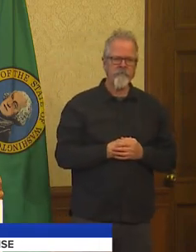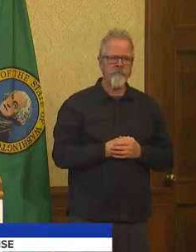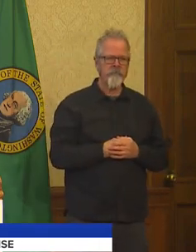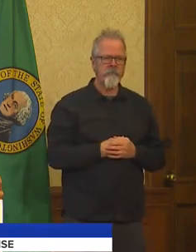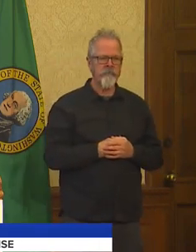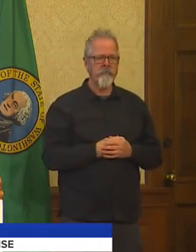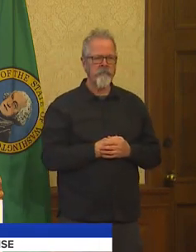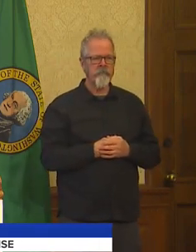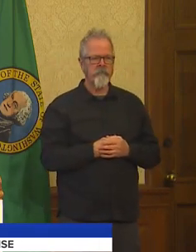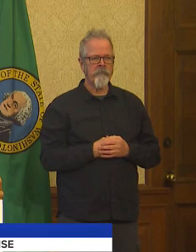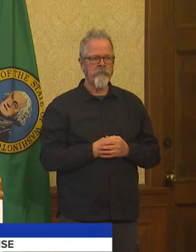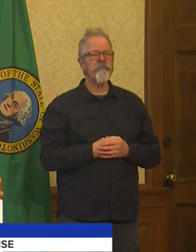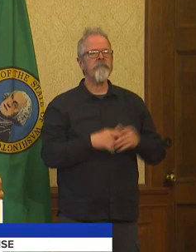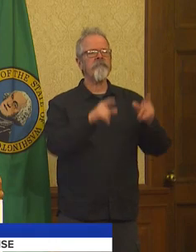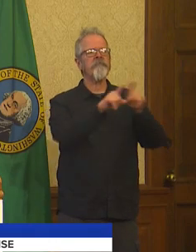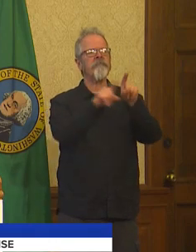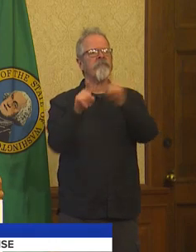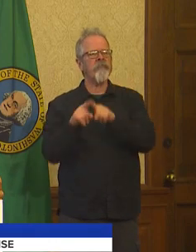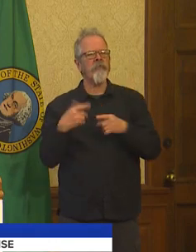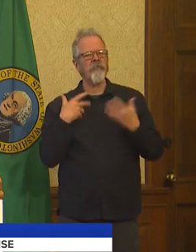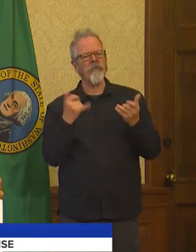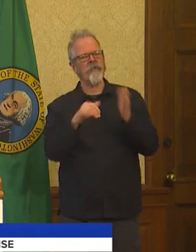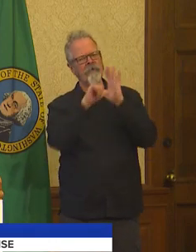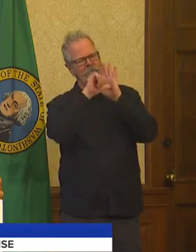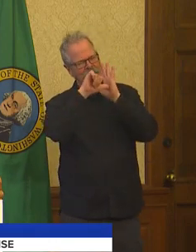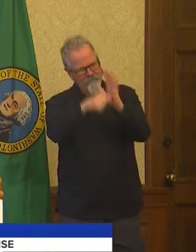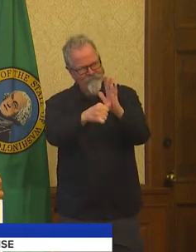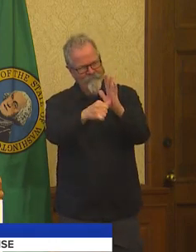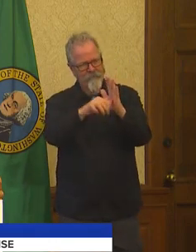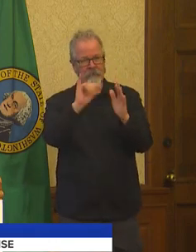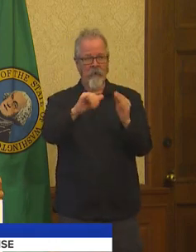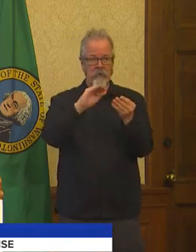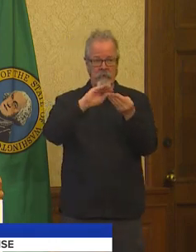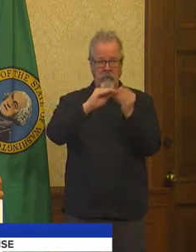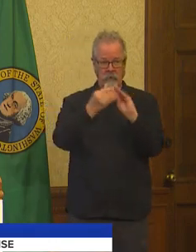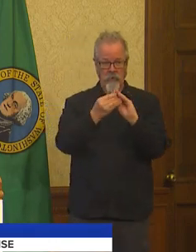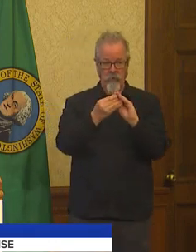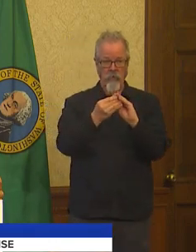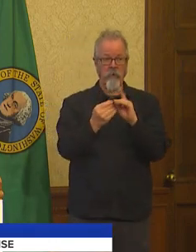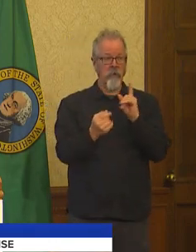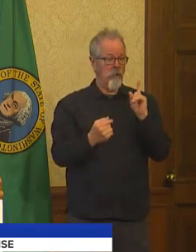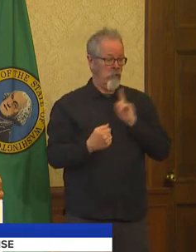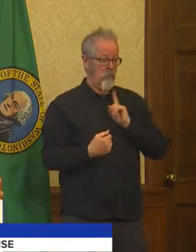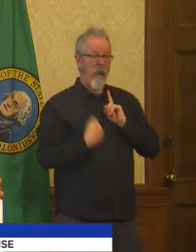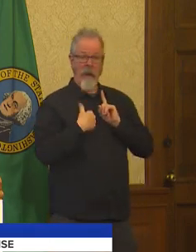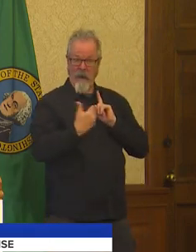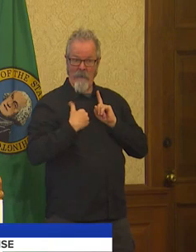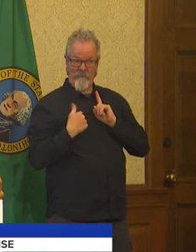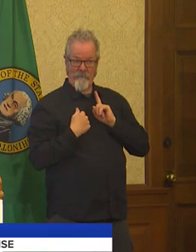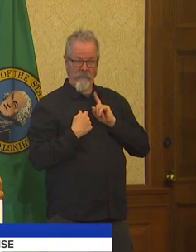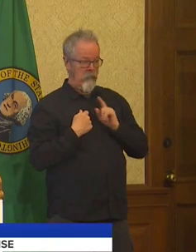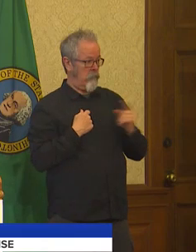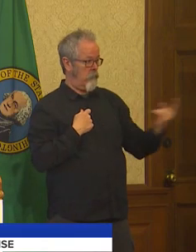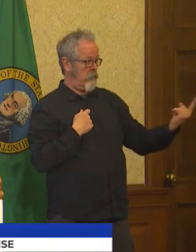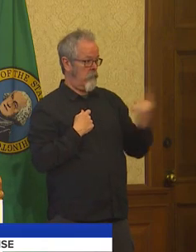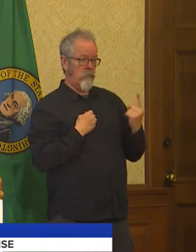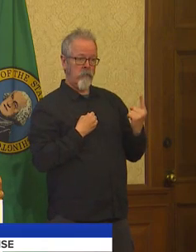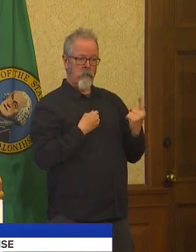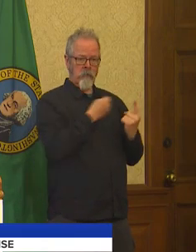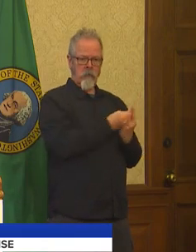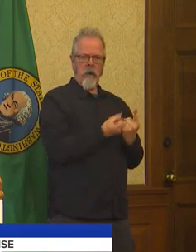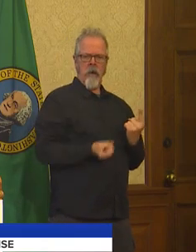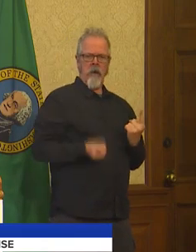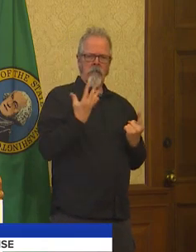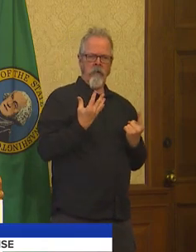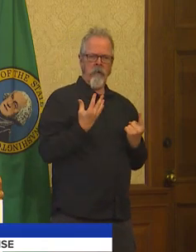over 1 by some significance, and that's based on some of the hospitalization data that we have. So, and the third point I